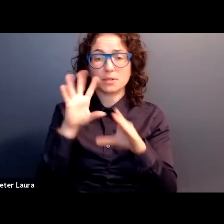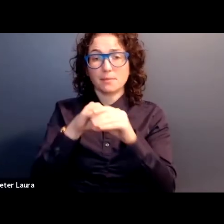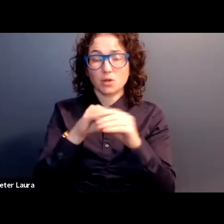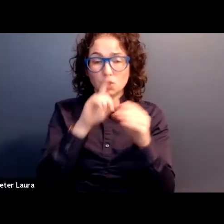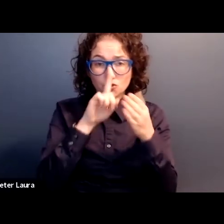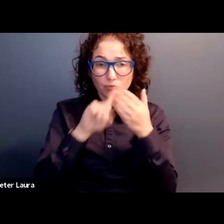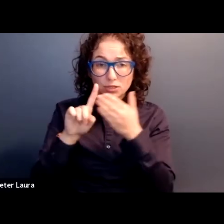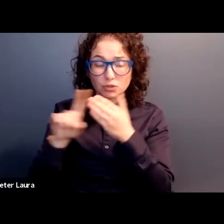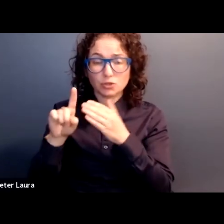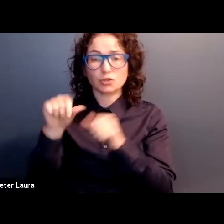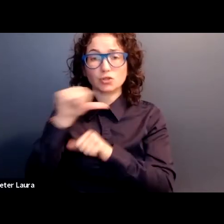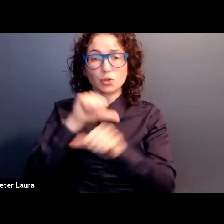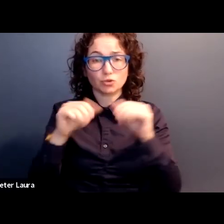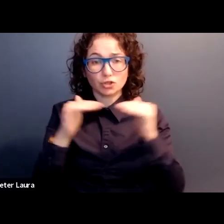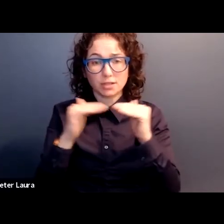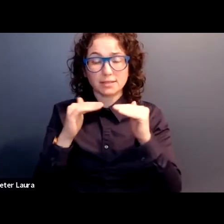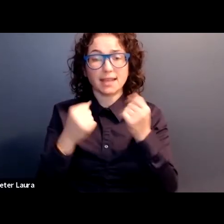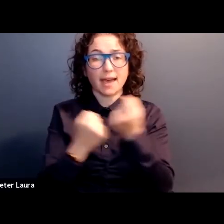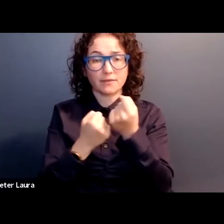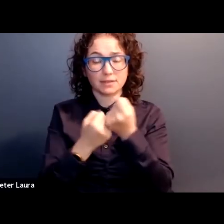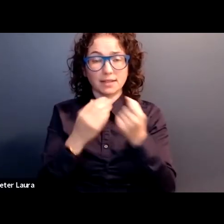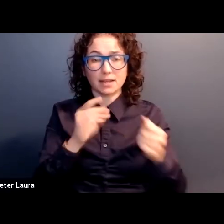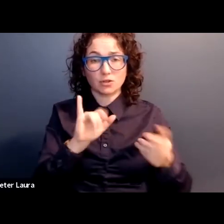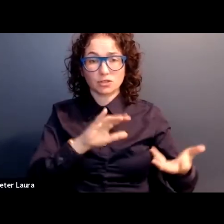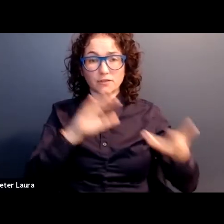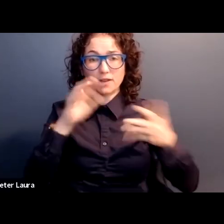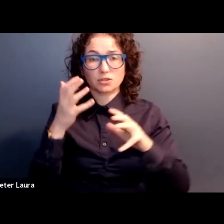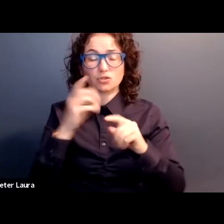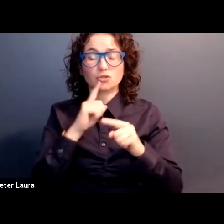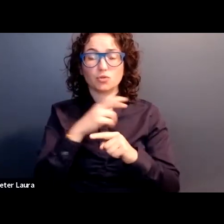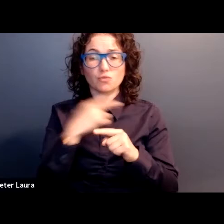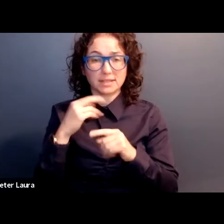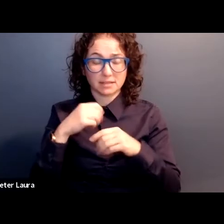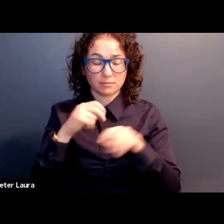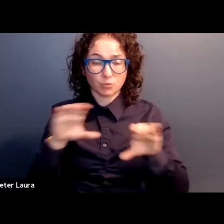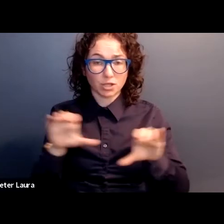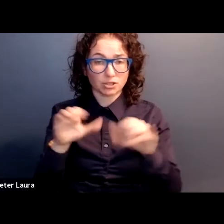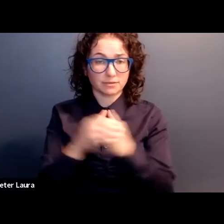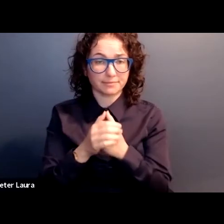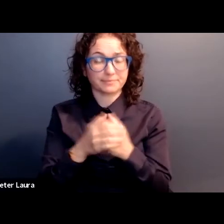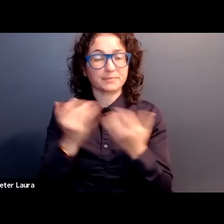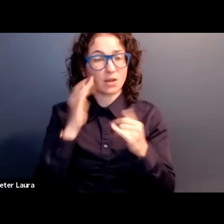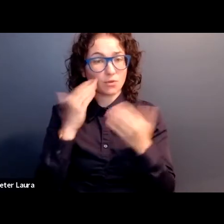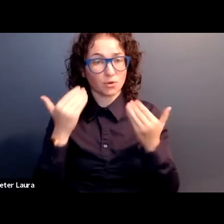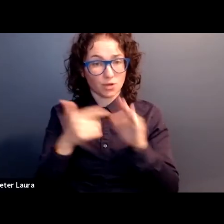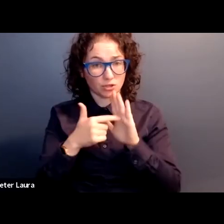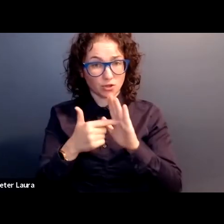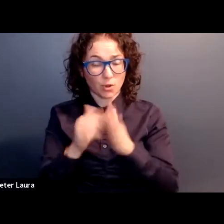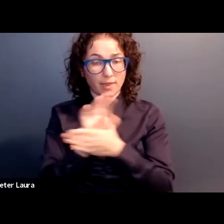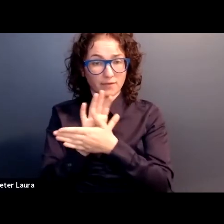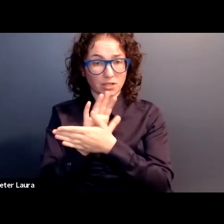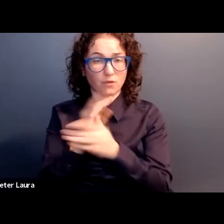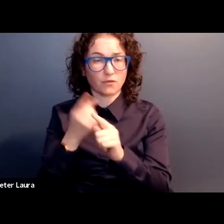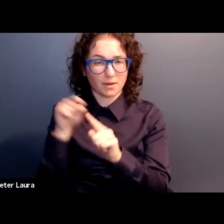social justice, advocacy, and disaster risk reduction. So with that, I'm going to go ahead and show the video